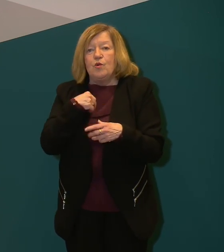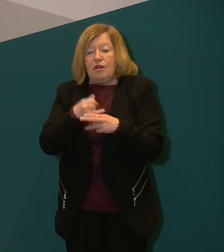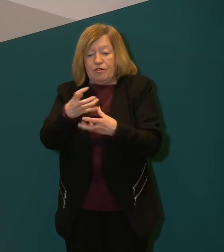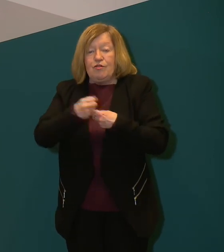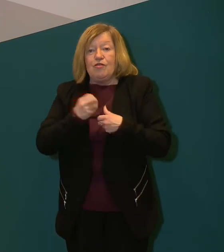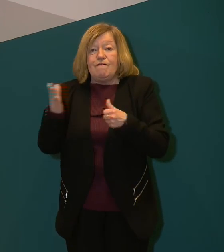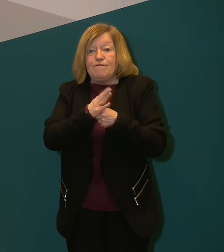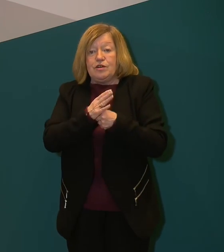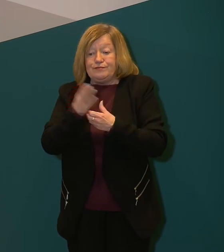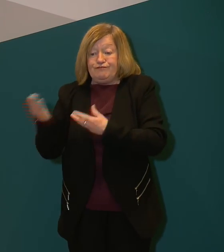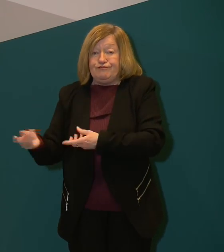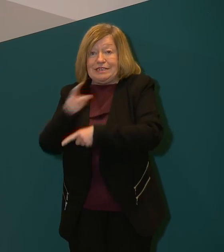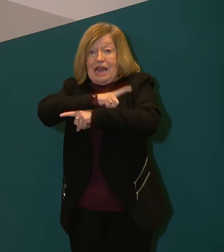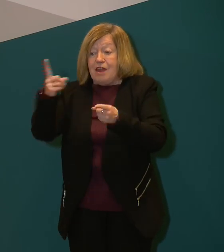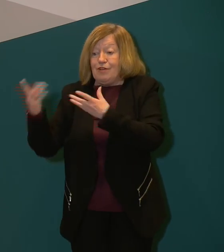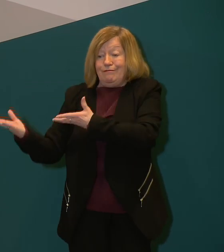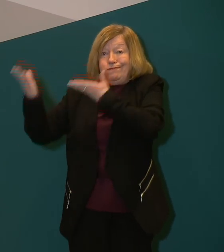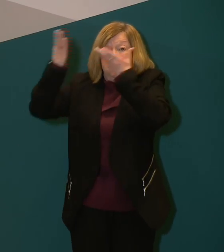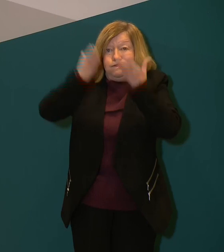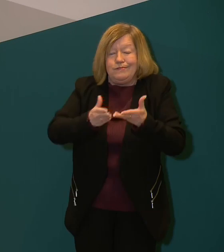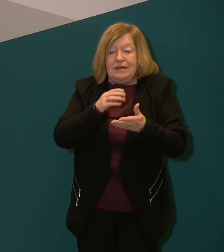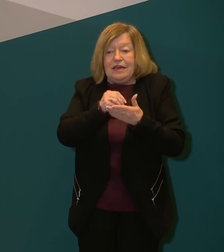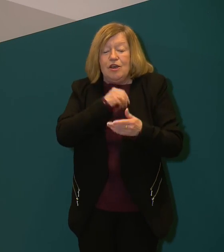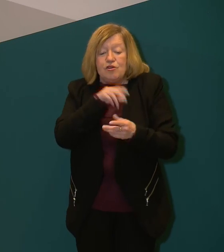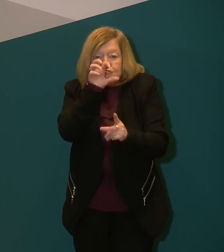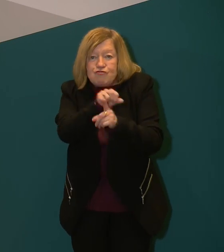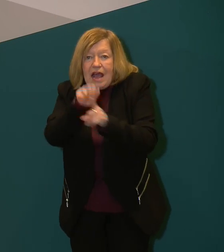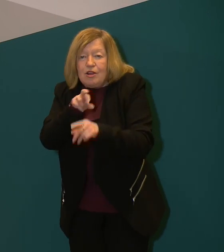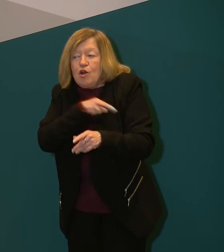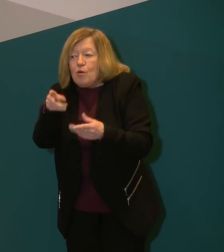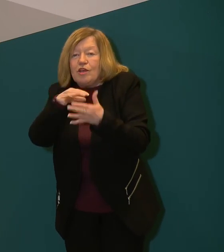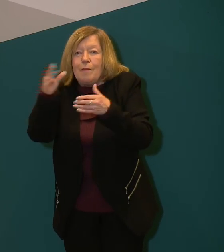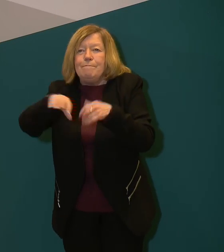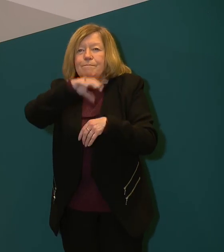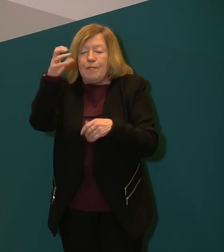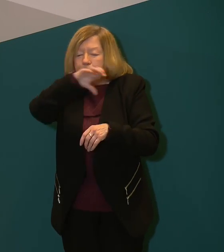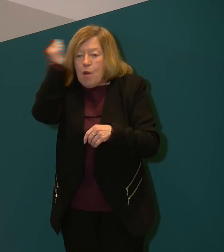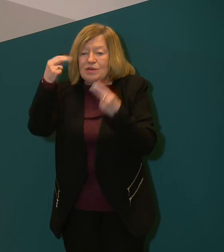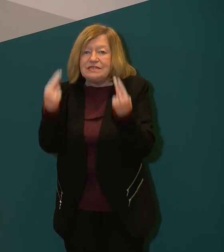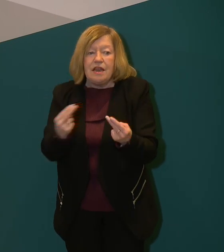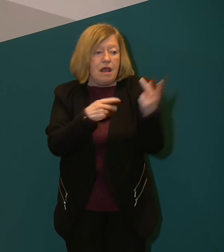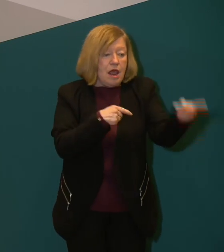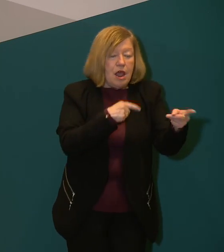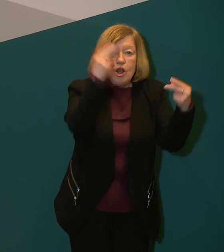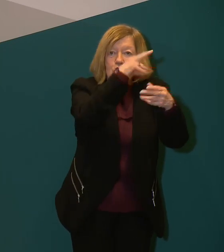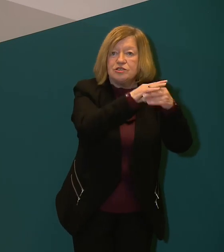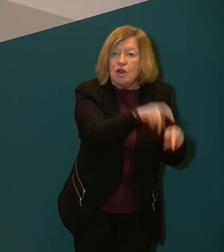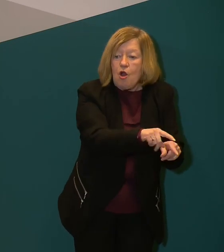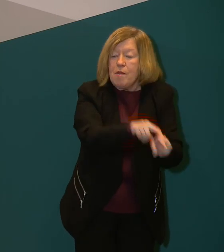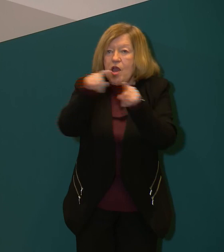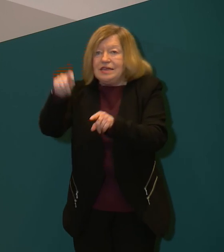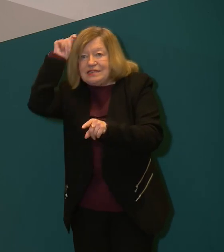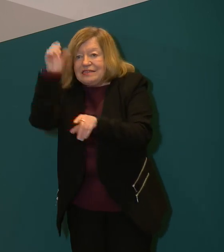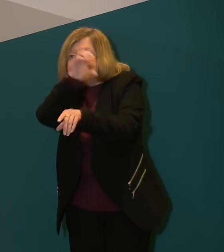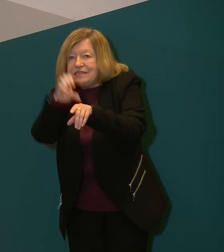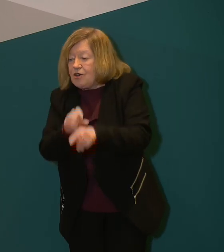this first shipment, we set up a process to track in real time where the greatest need is, whether it's a nursing home, whether it's a testing centre, or whether it's a